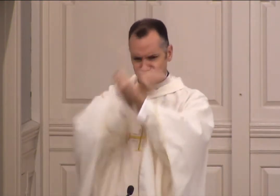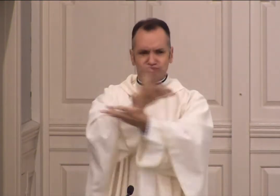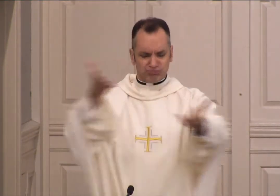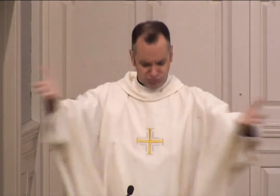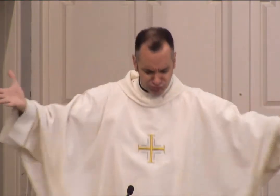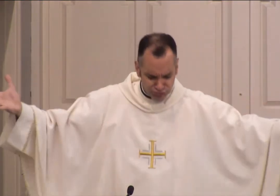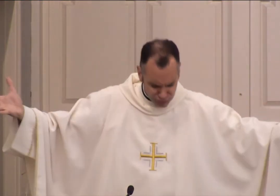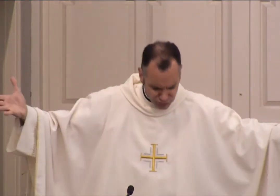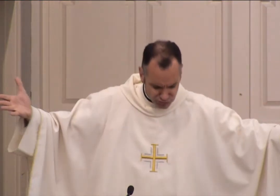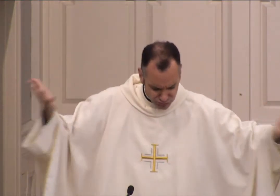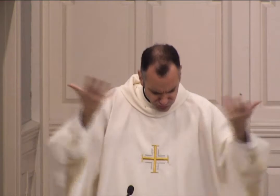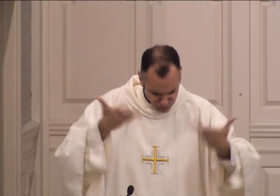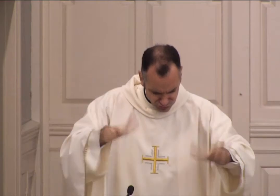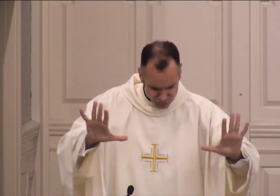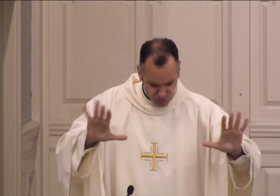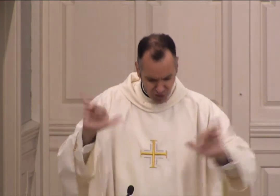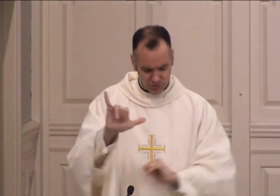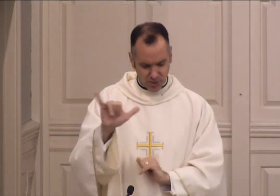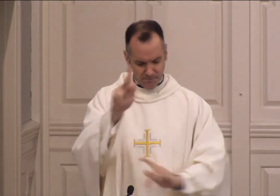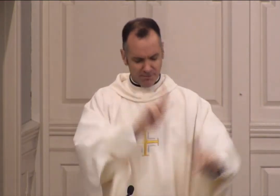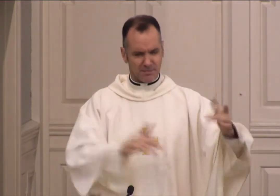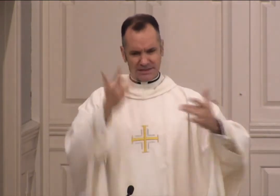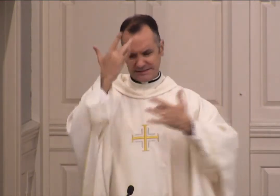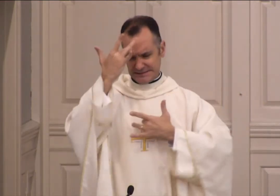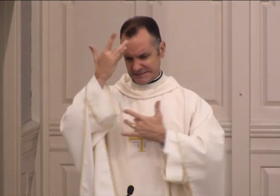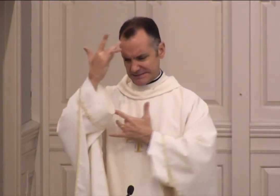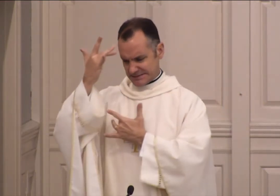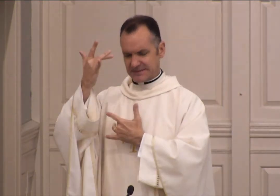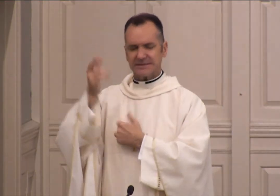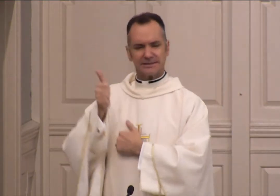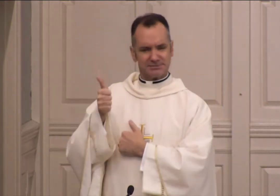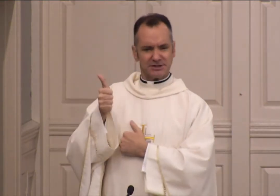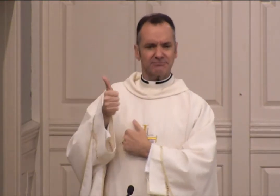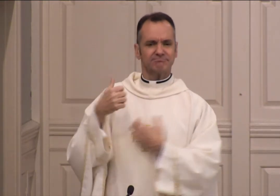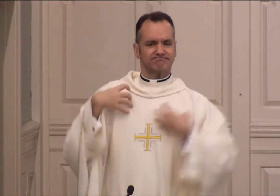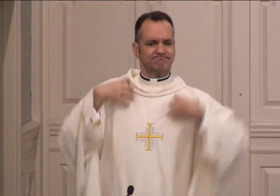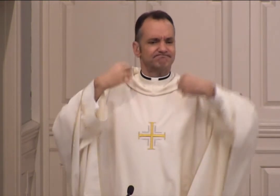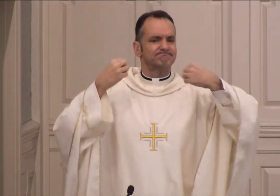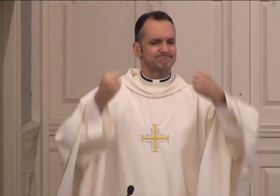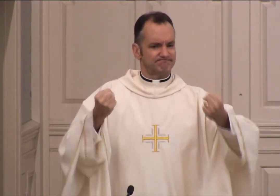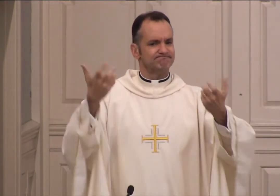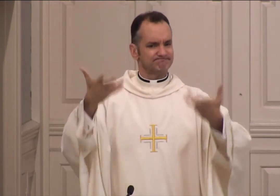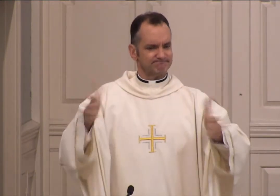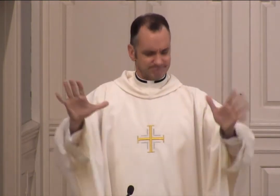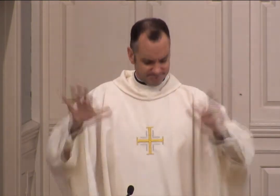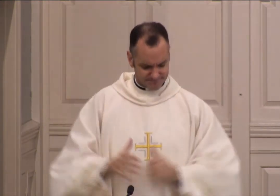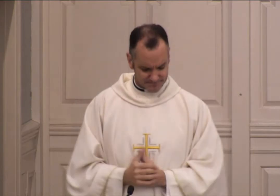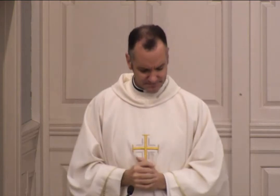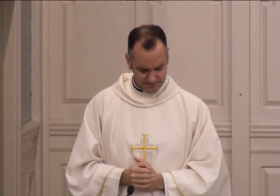Jesus preached the gospel of the kingdom and cured every disease among the people.